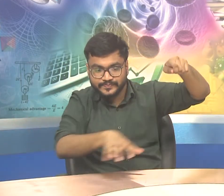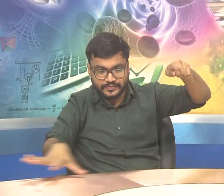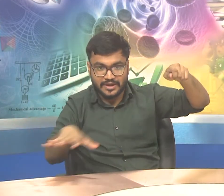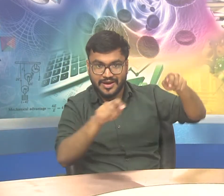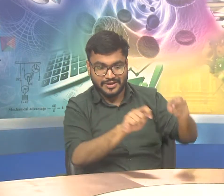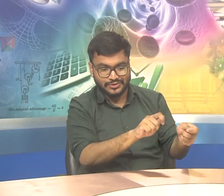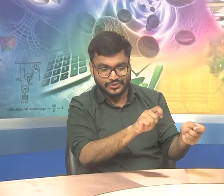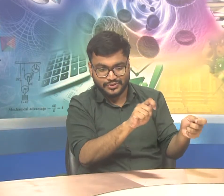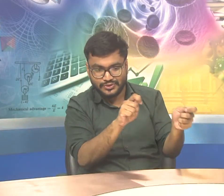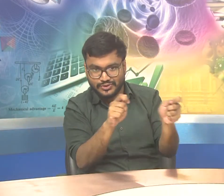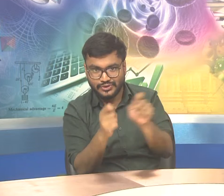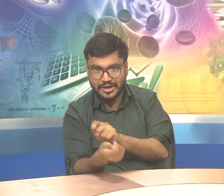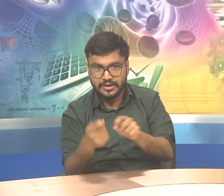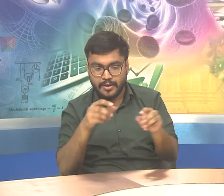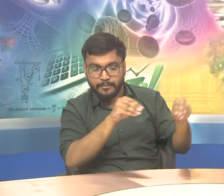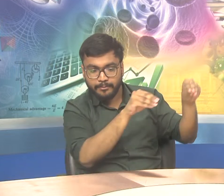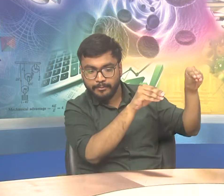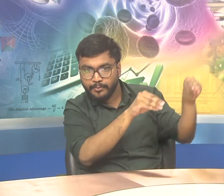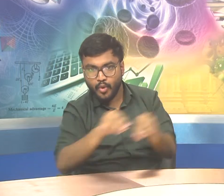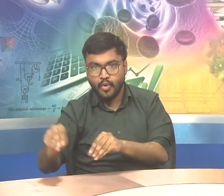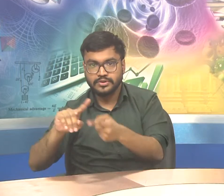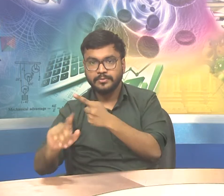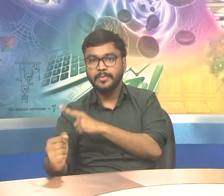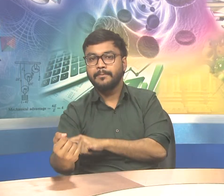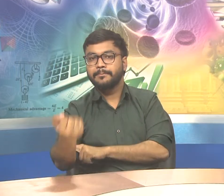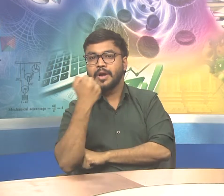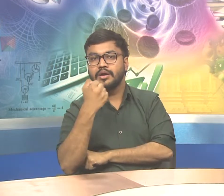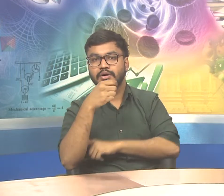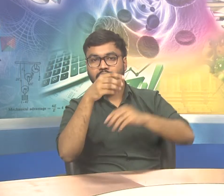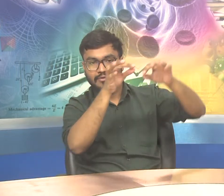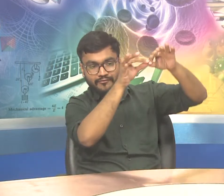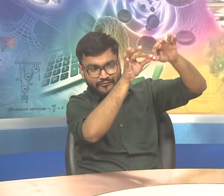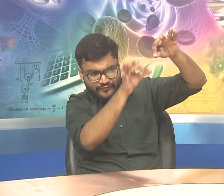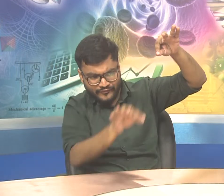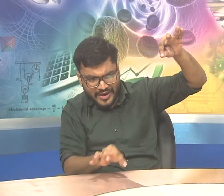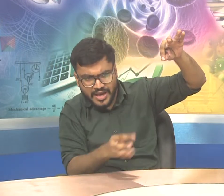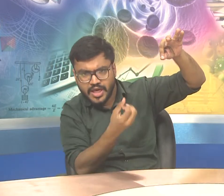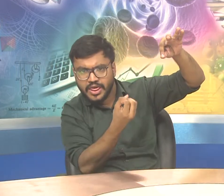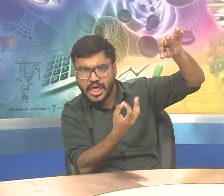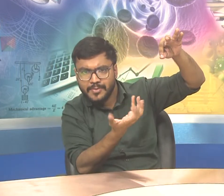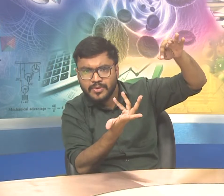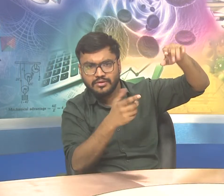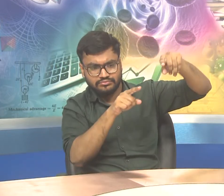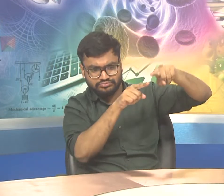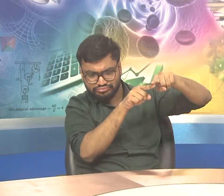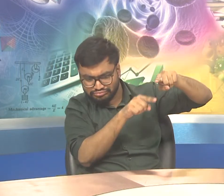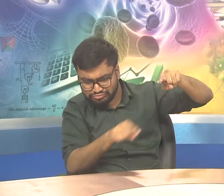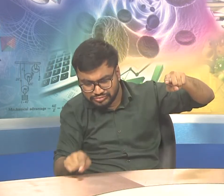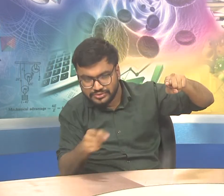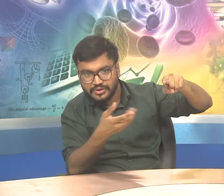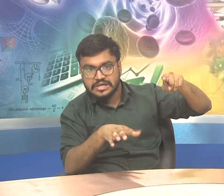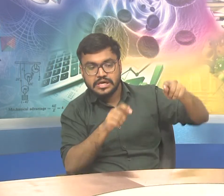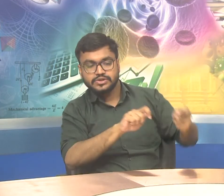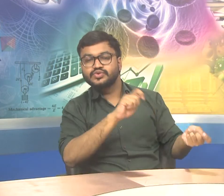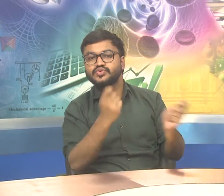Because potential energy refers to the energy at height and the kinetic